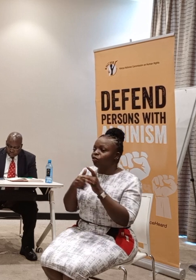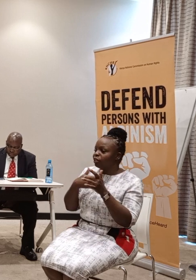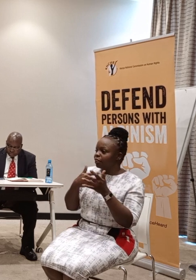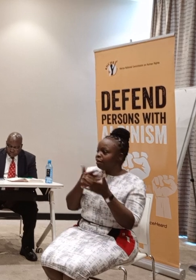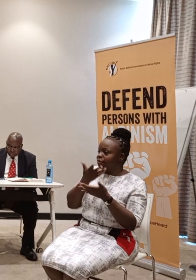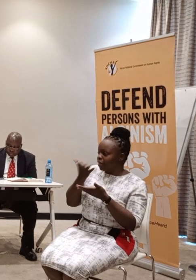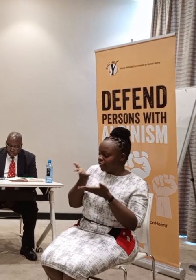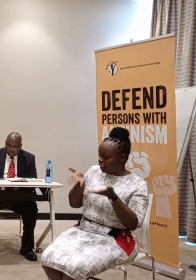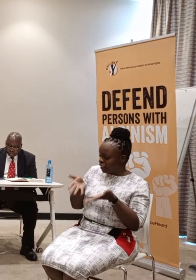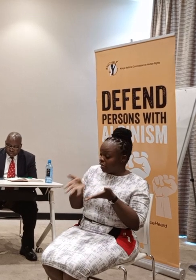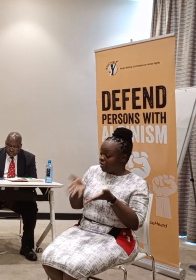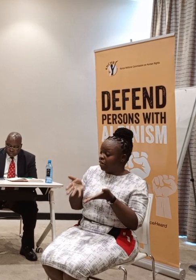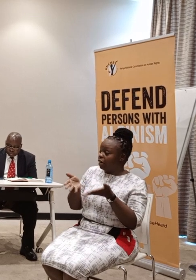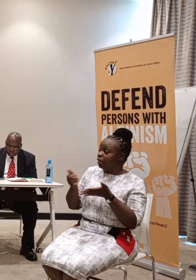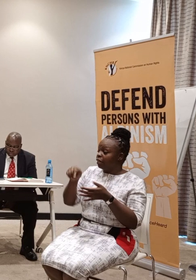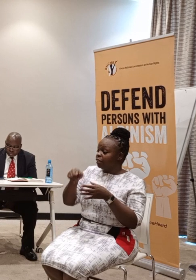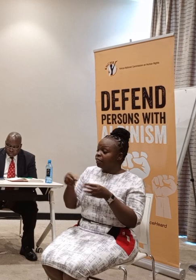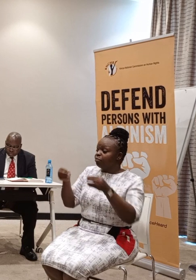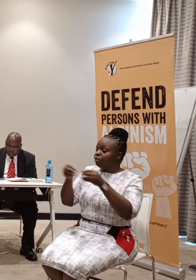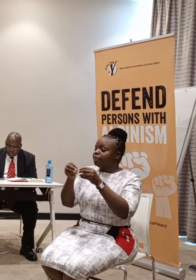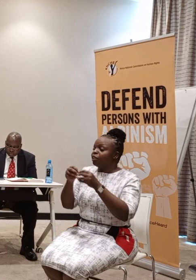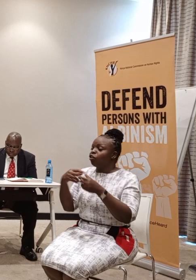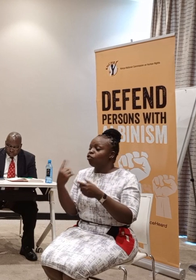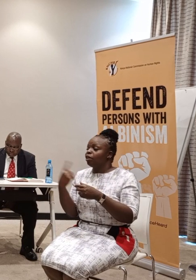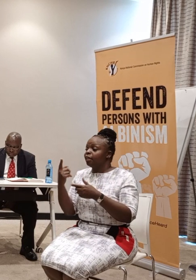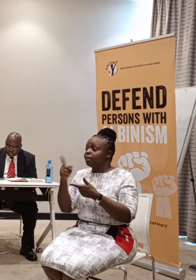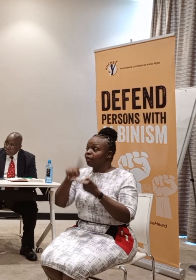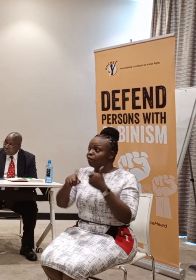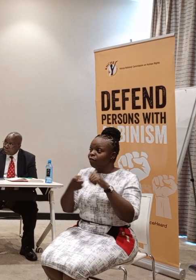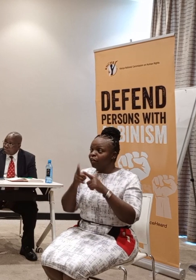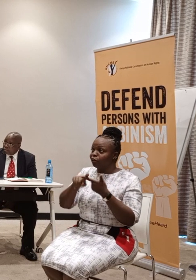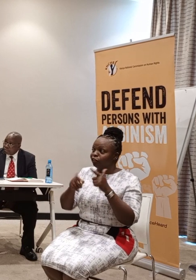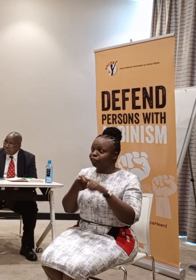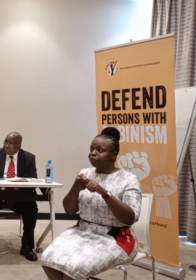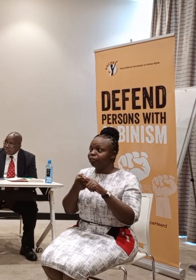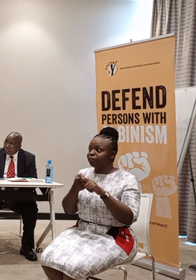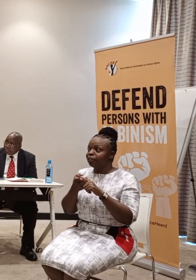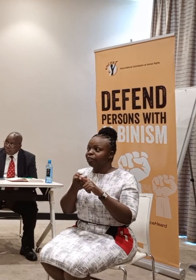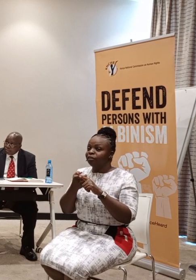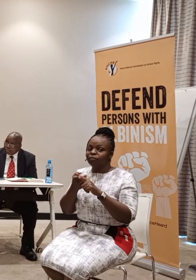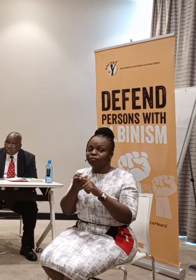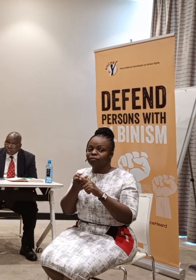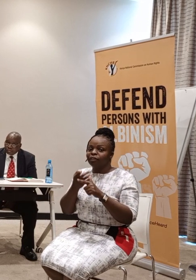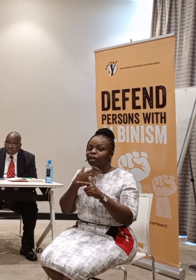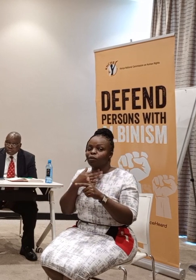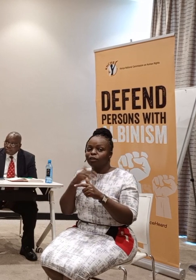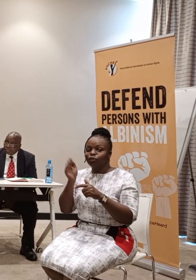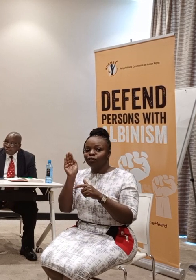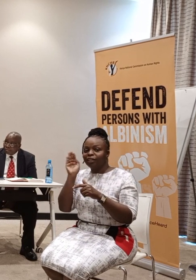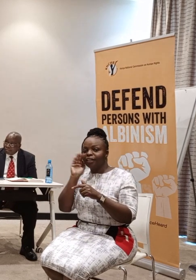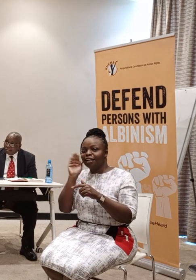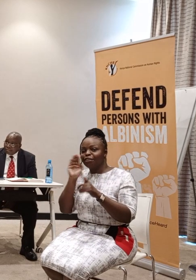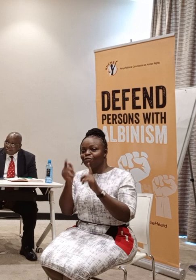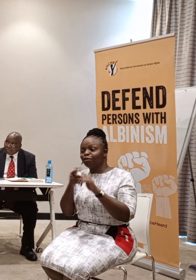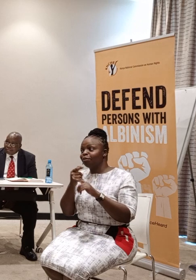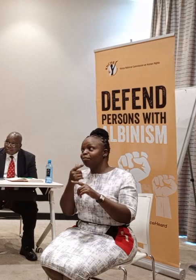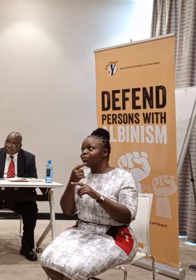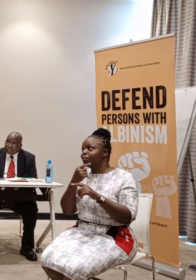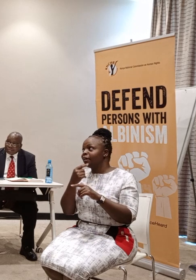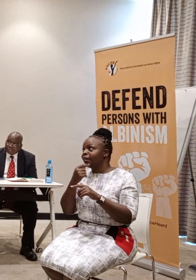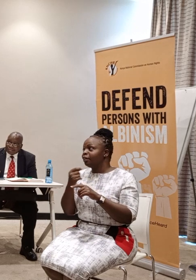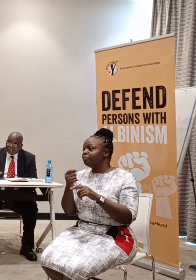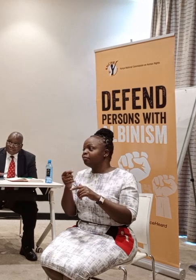meeting. We are having reflections. I want to hear from the gentleman. So